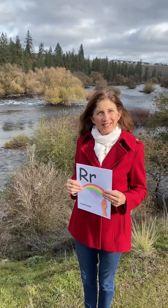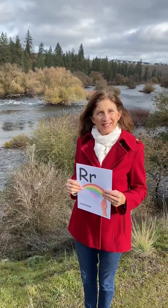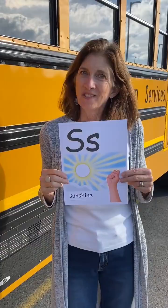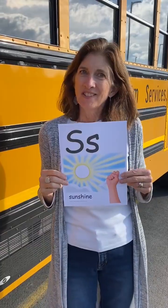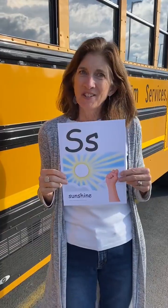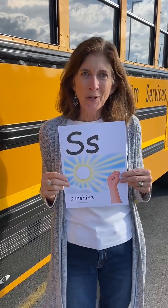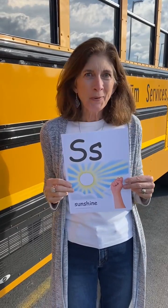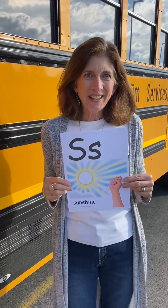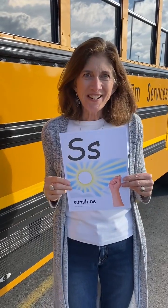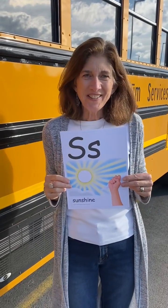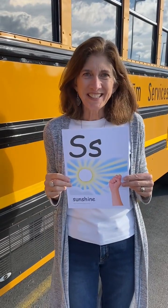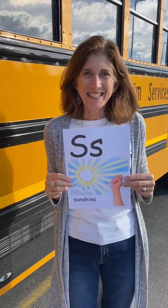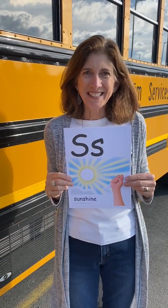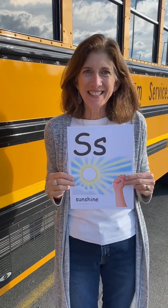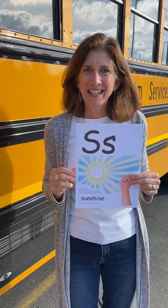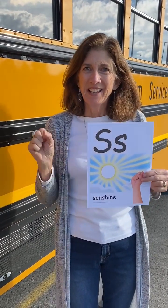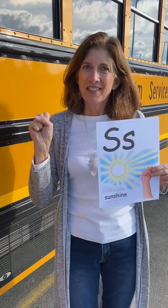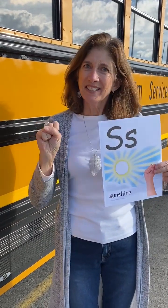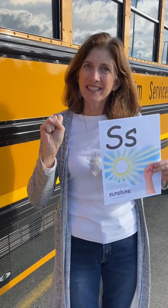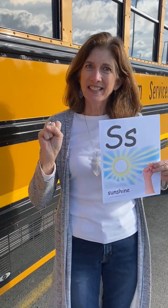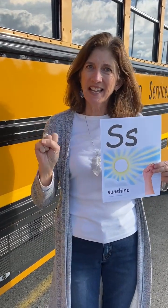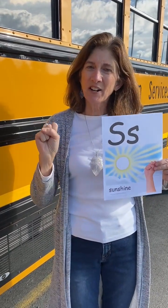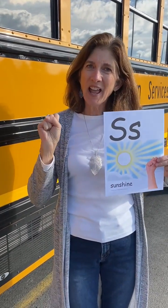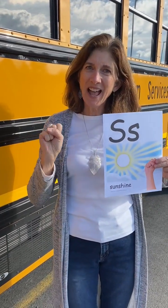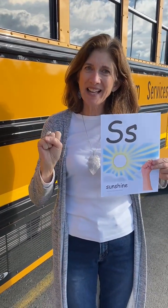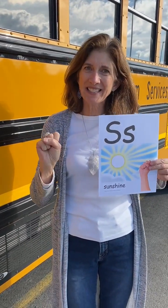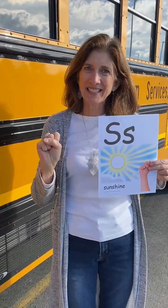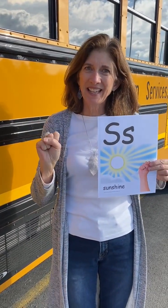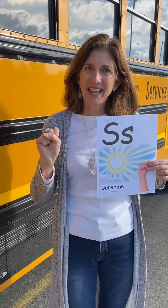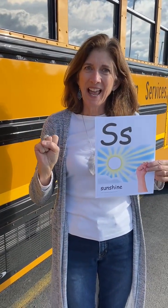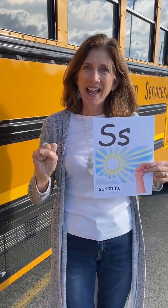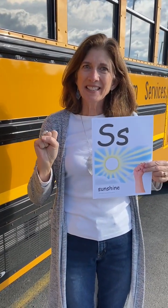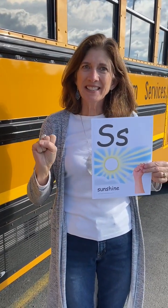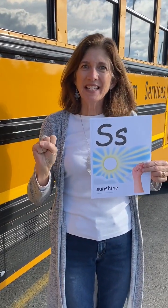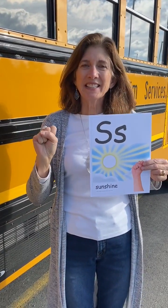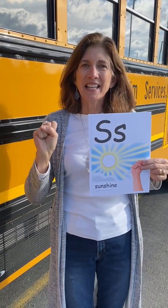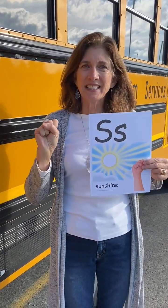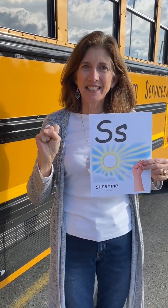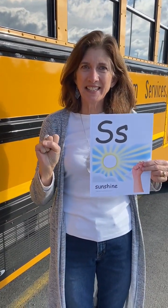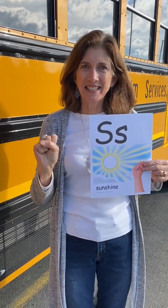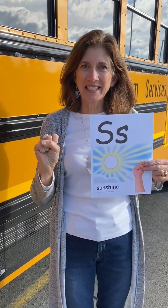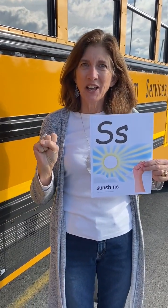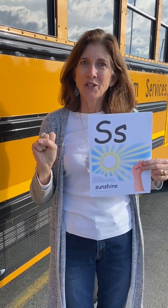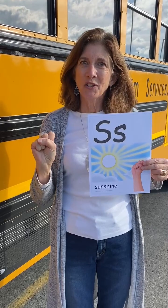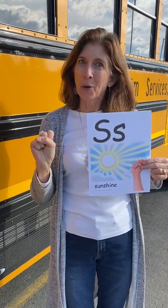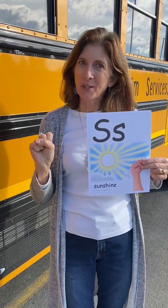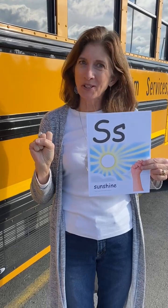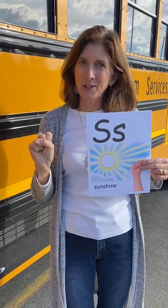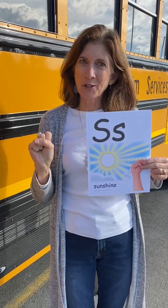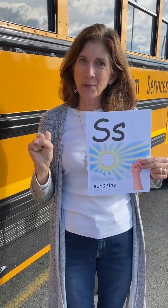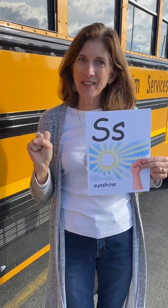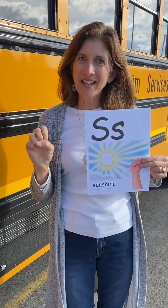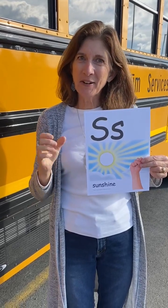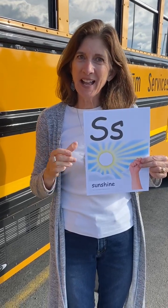R. Do you know what letter this is? This is the letter S. S says S. Do you know what starts with the letter